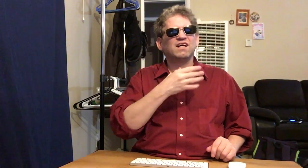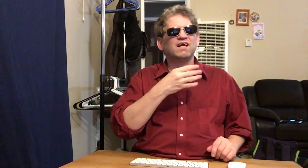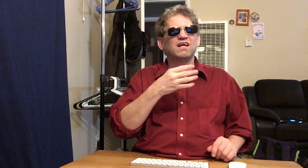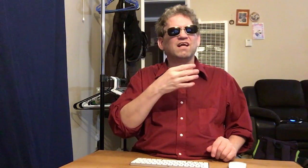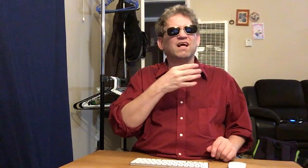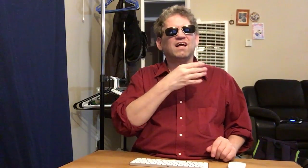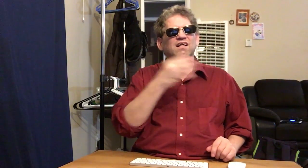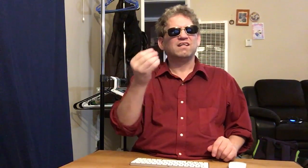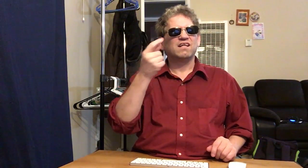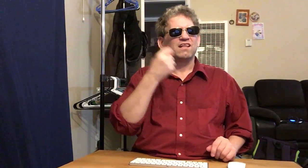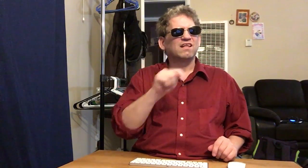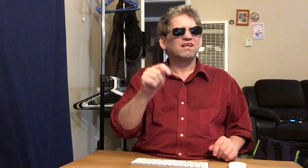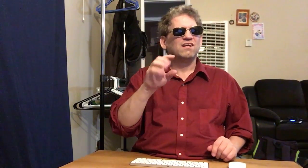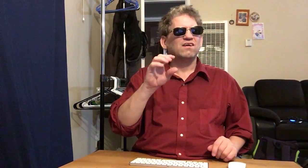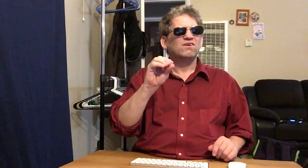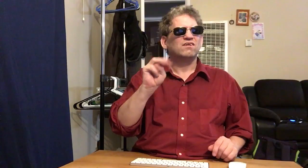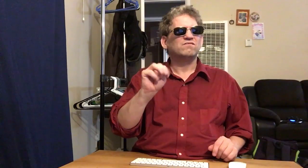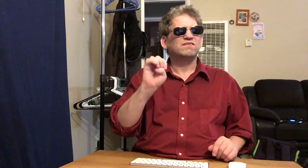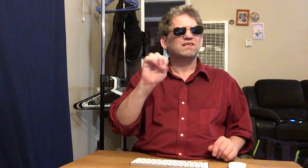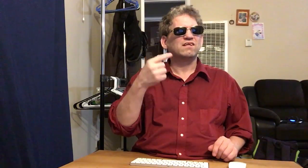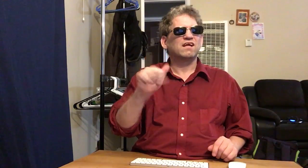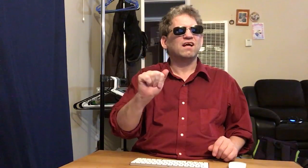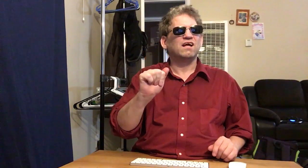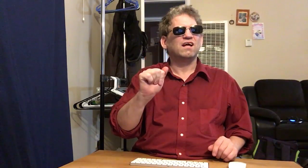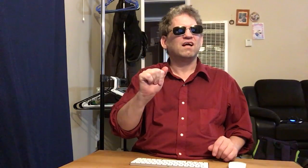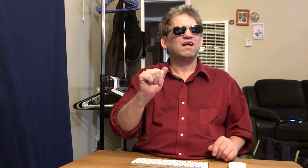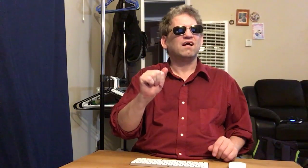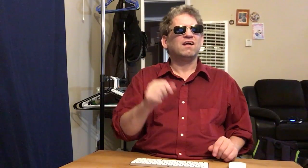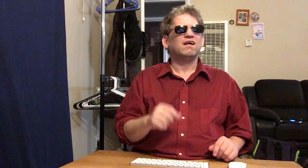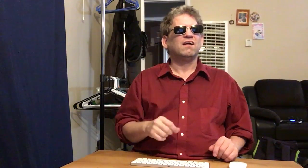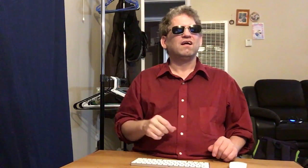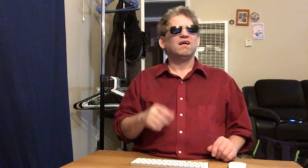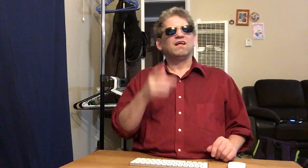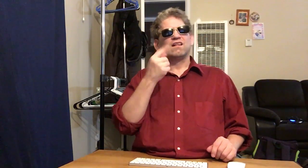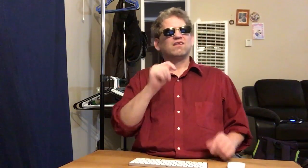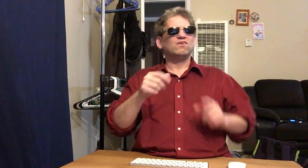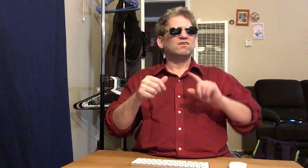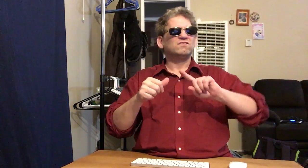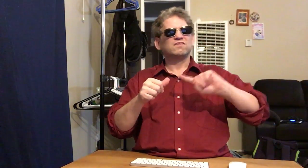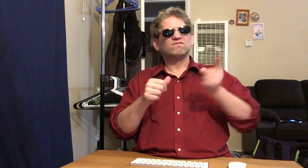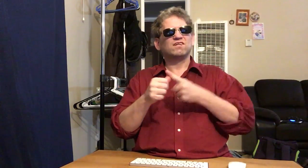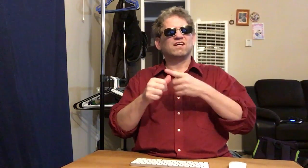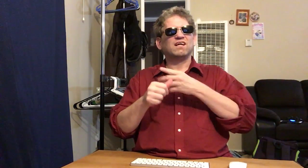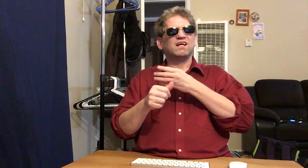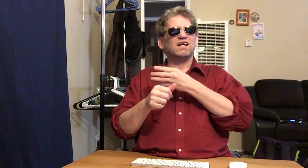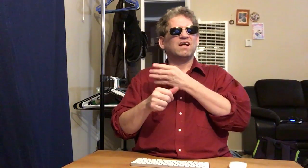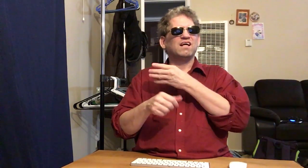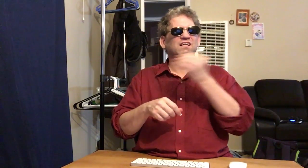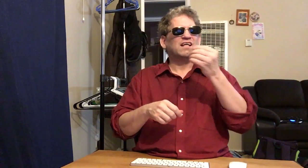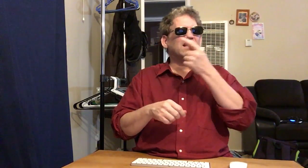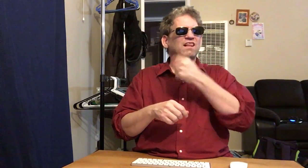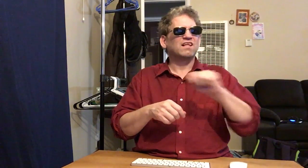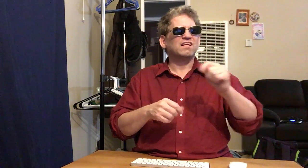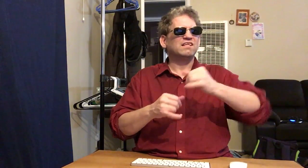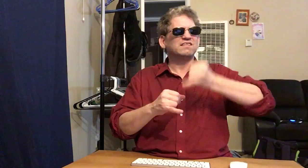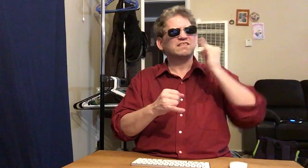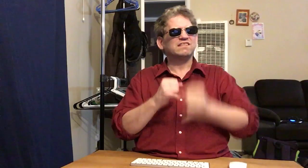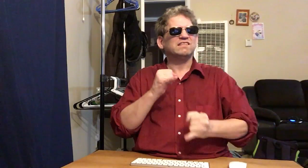Make your morning a little better. Mix and match two of these McDonald's breakfast sandwiches for just $4. Like the bacon, egg, and cheese McGriddles, the sausage McMuffin with